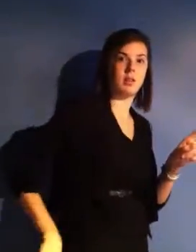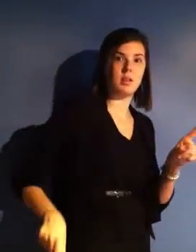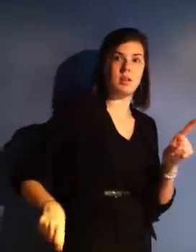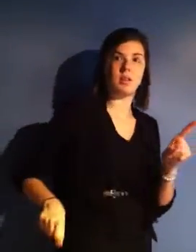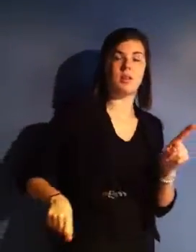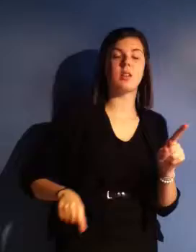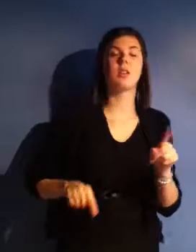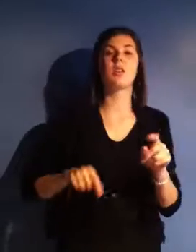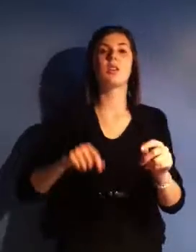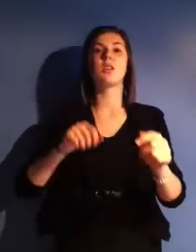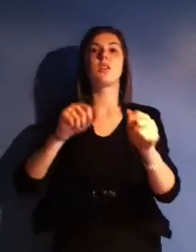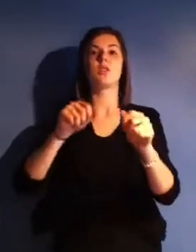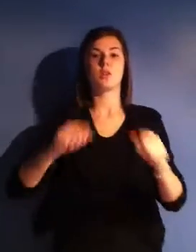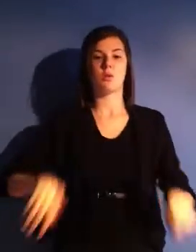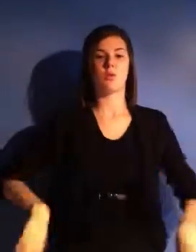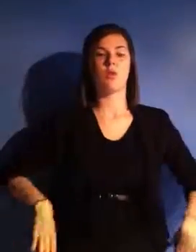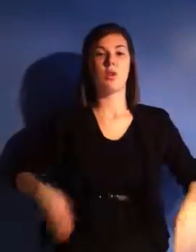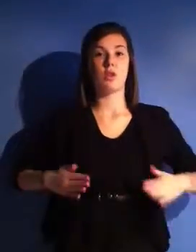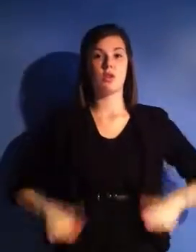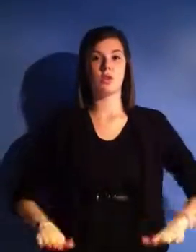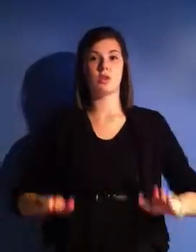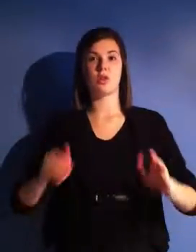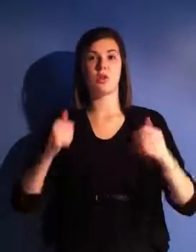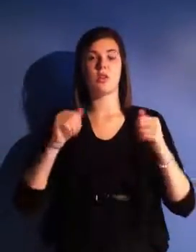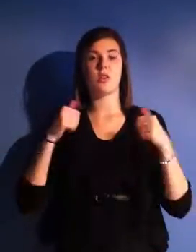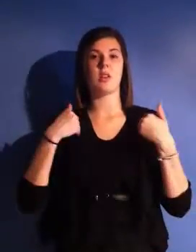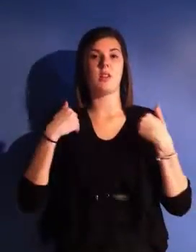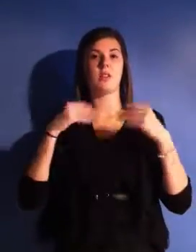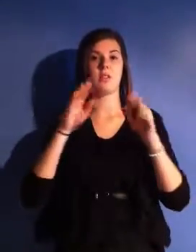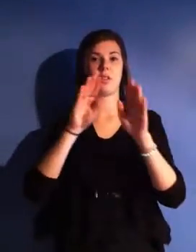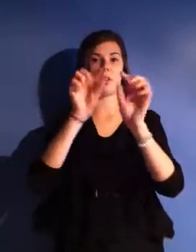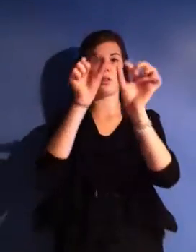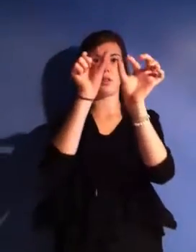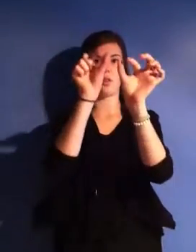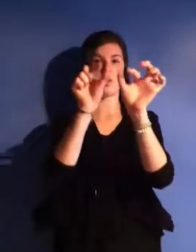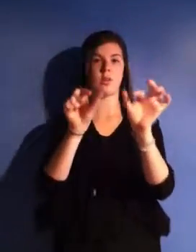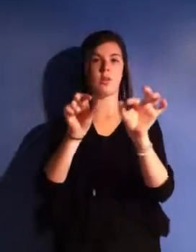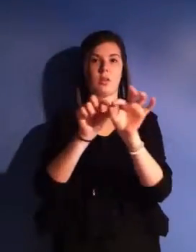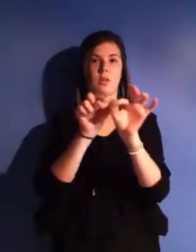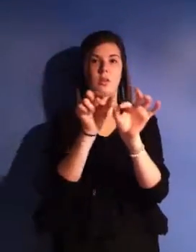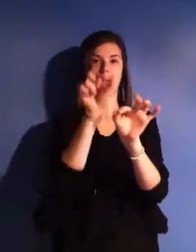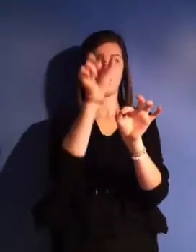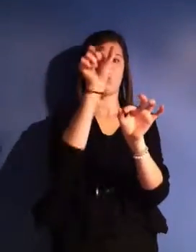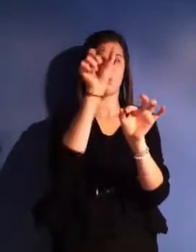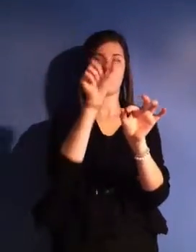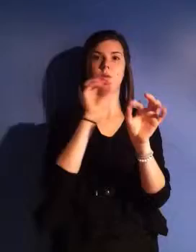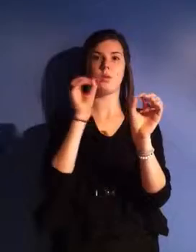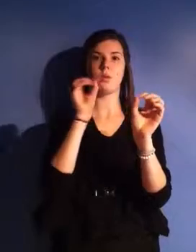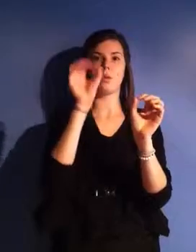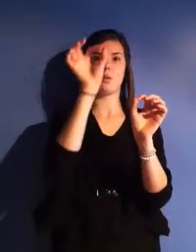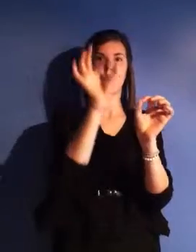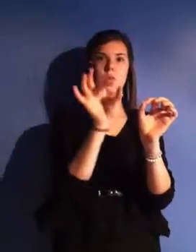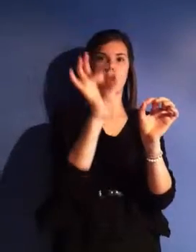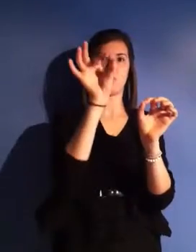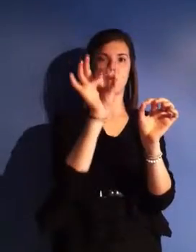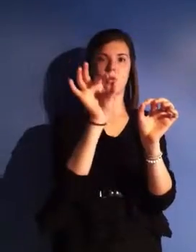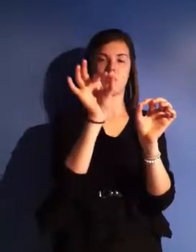in the center, and the zipper is going to fit directly in this center opening. So what you're going to do, and I think